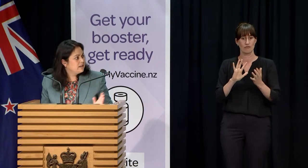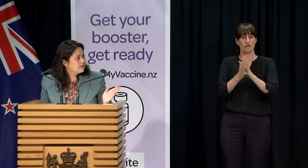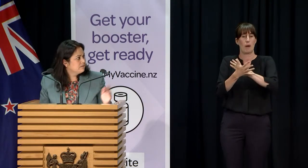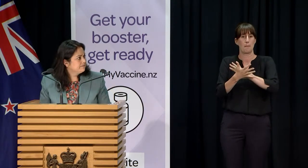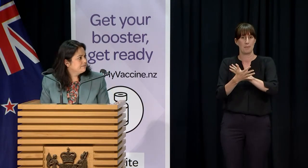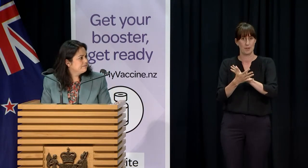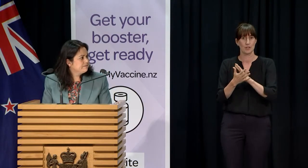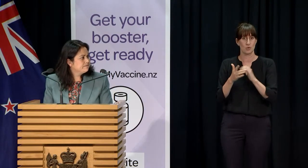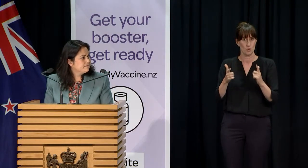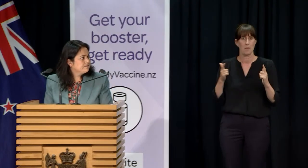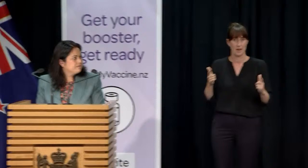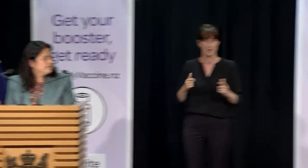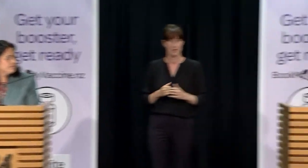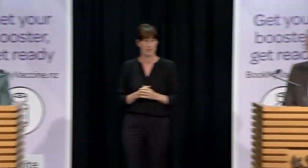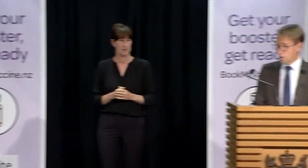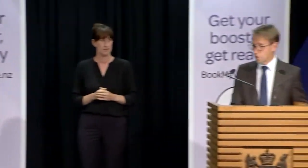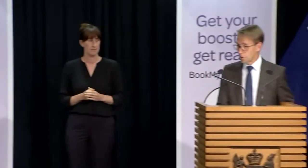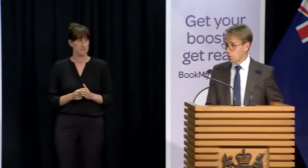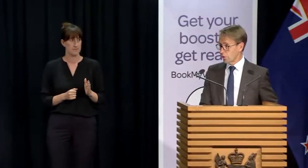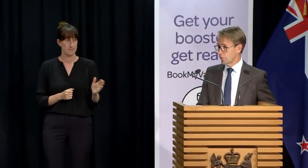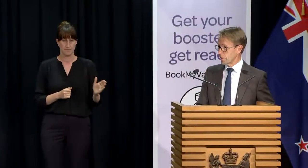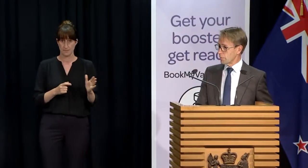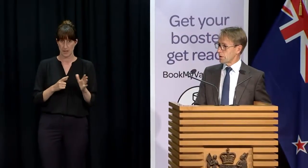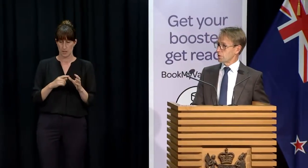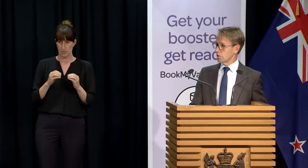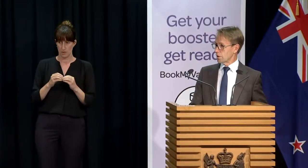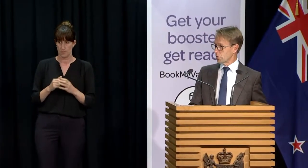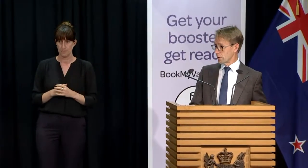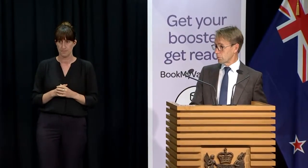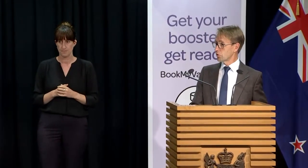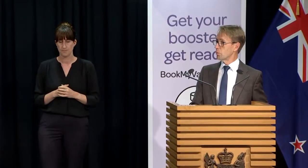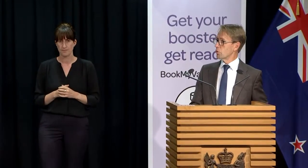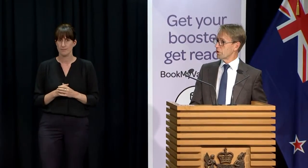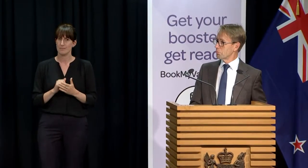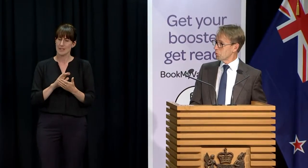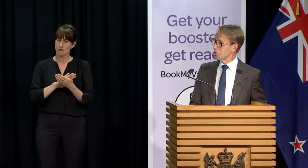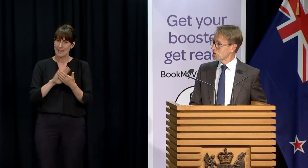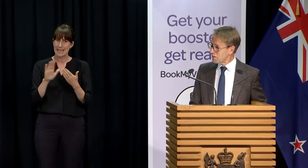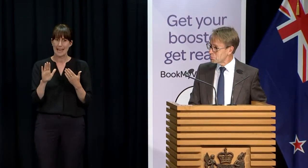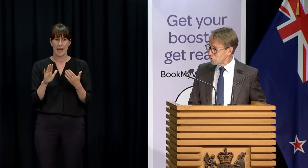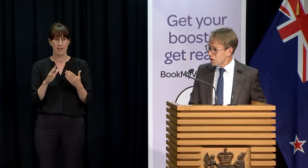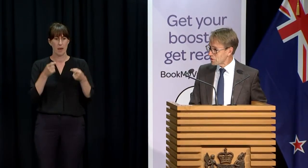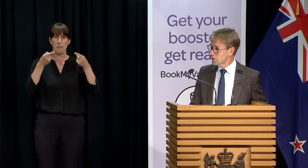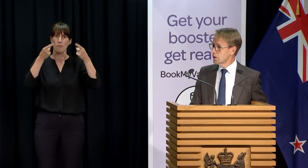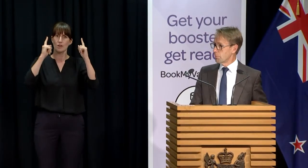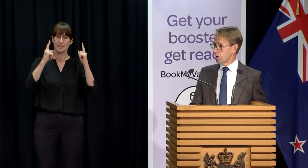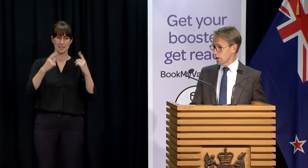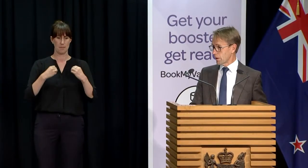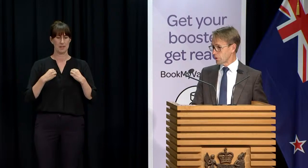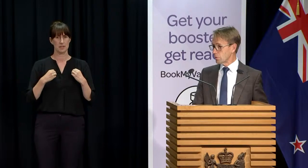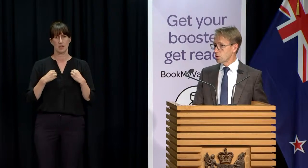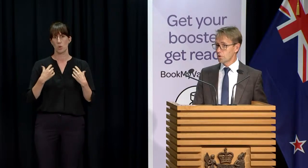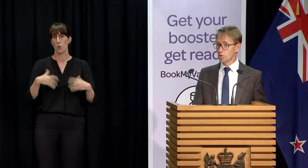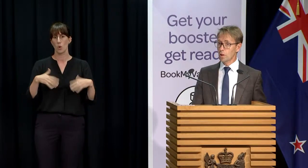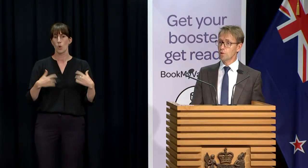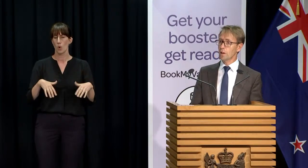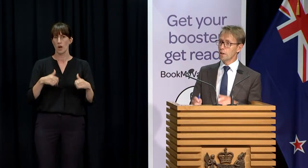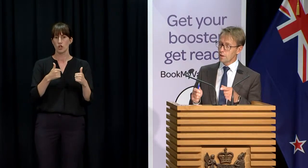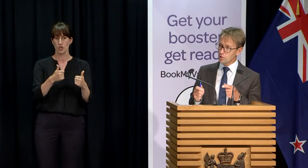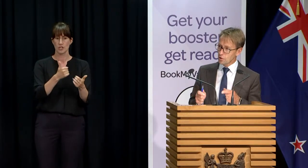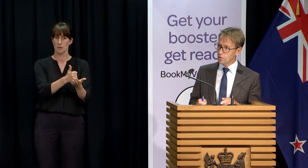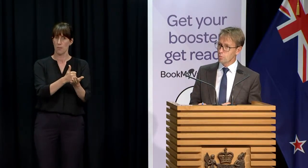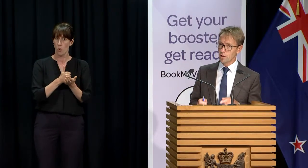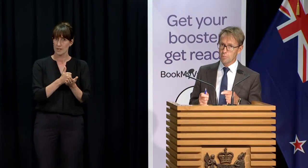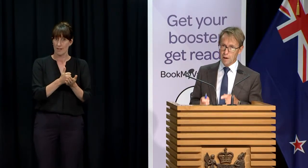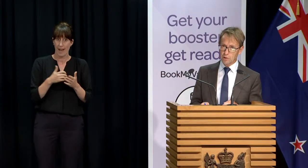supply chains. I think what's been clear to me right through the outbreak is the incredible support that employers have provided by allowing their workers to isolate,